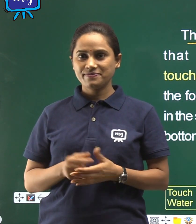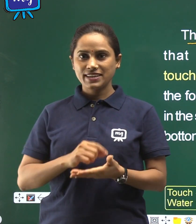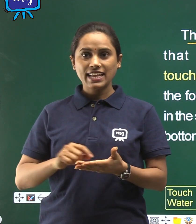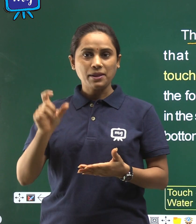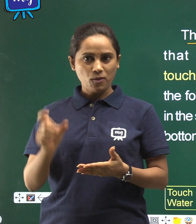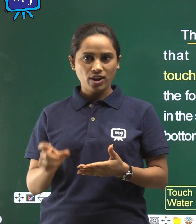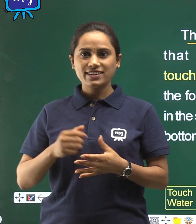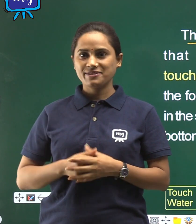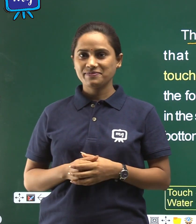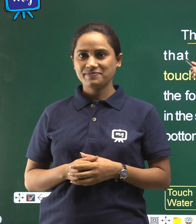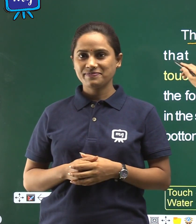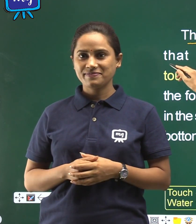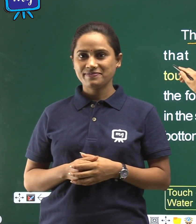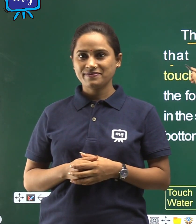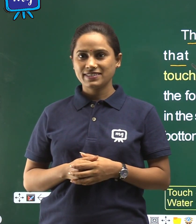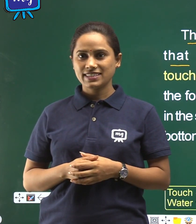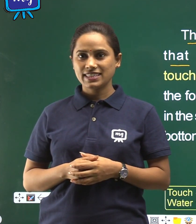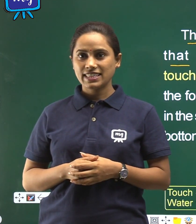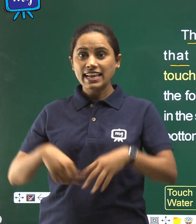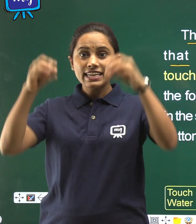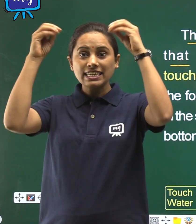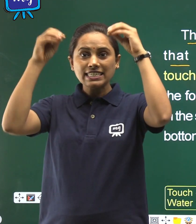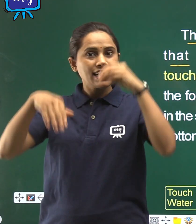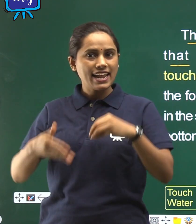the poet that she can